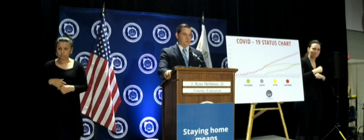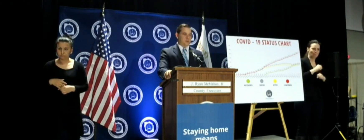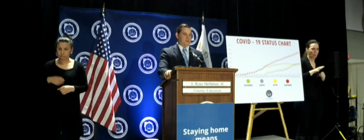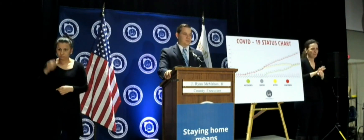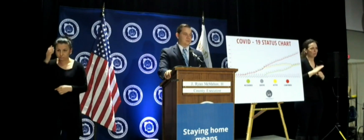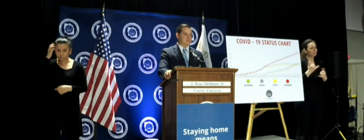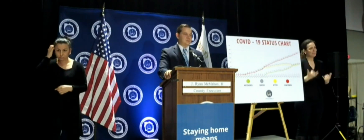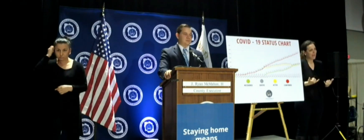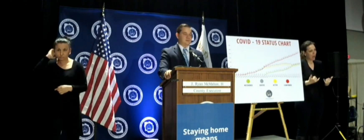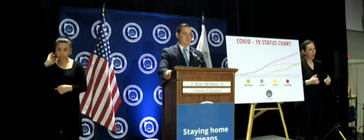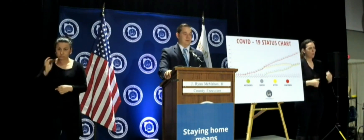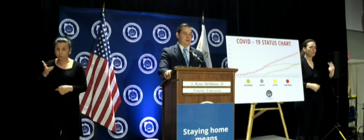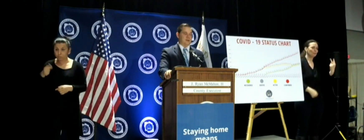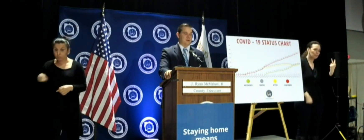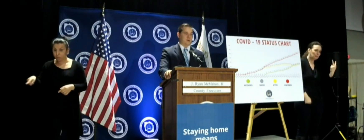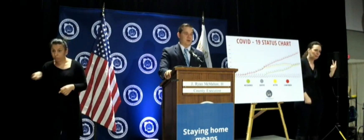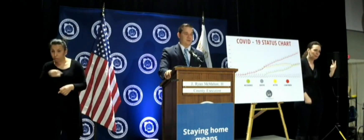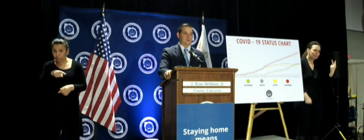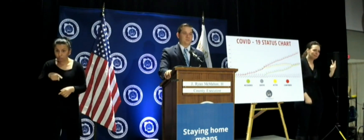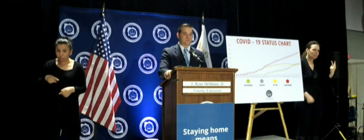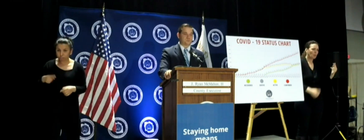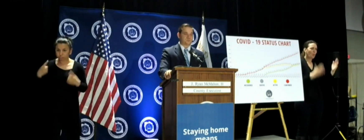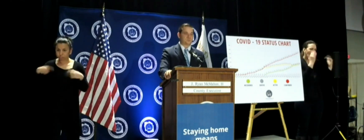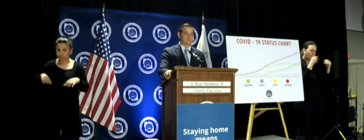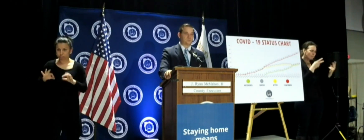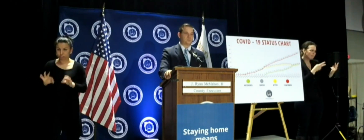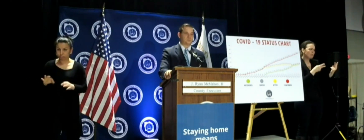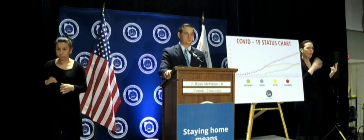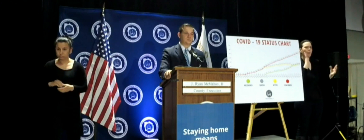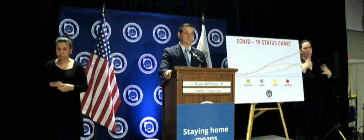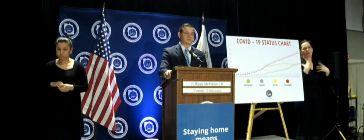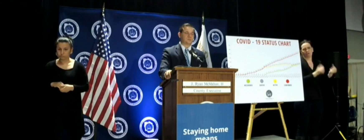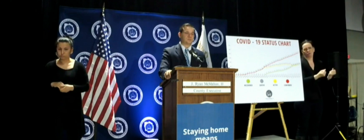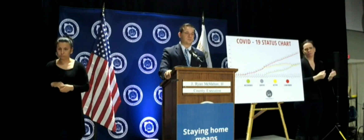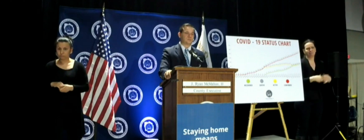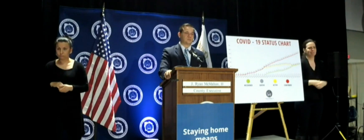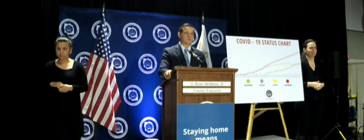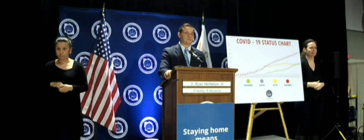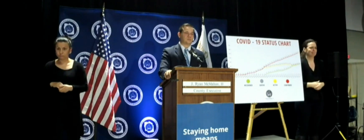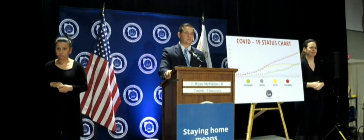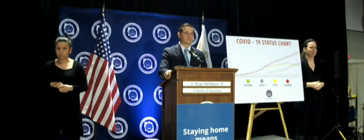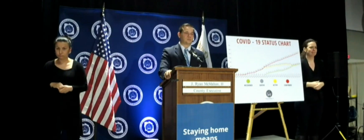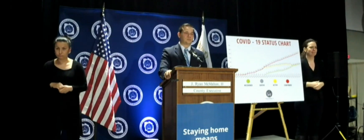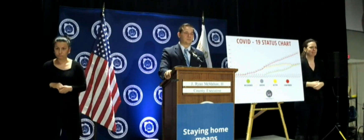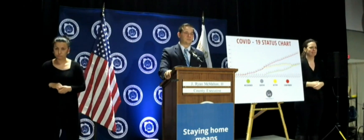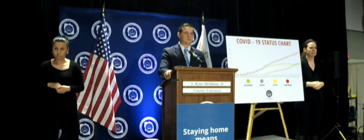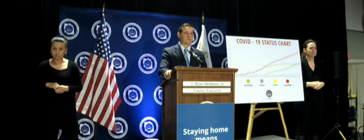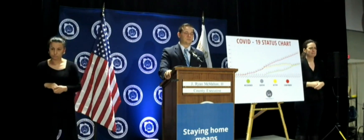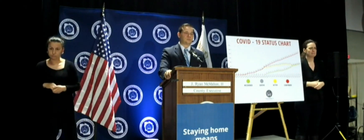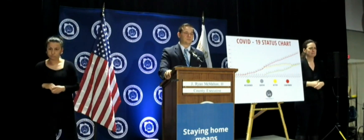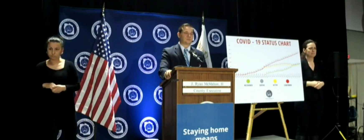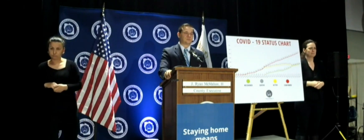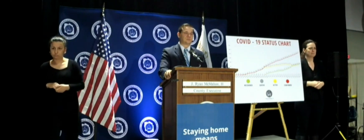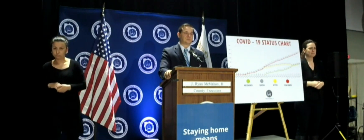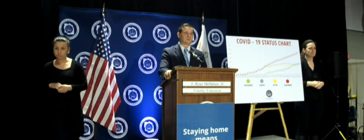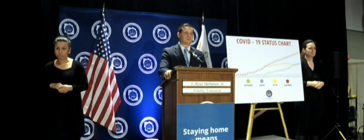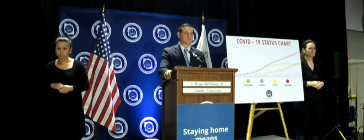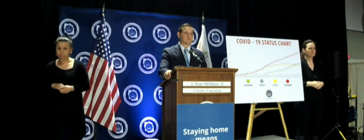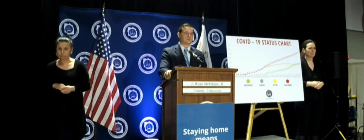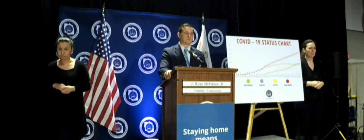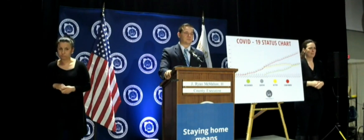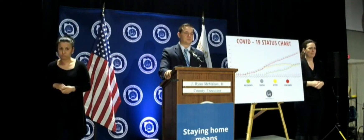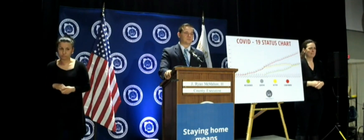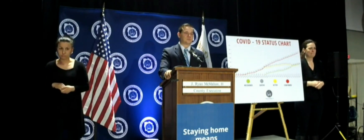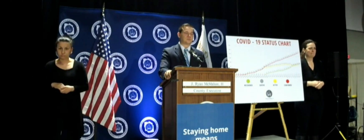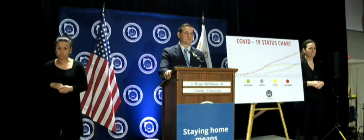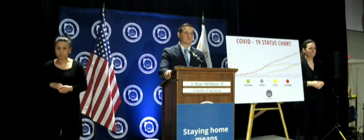two people get better and recover. Are you under the impression new cases are still in